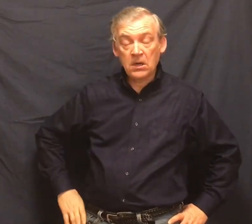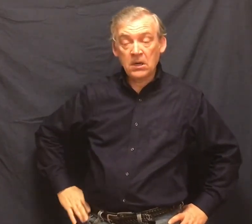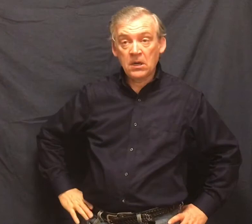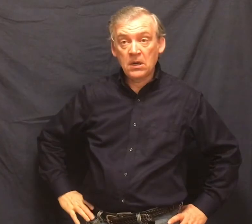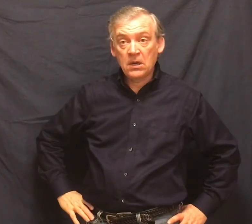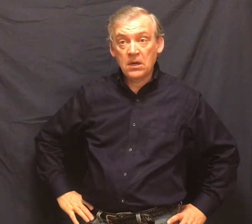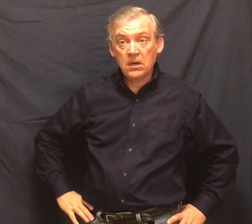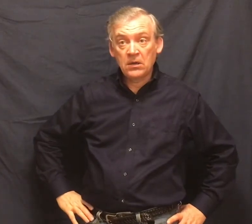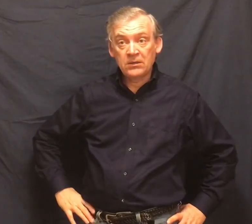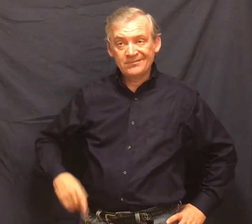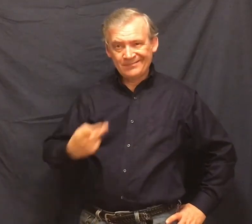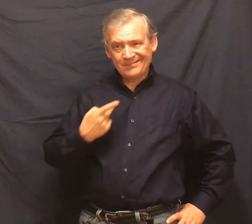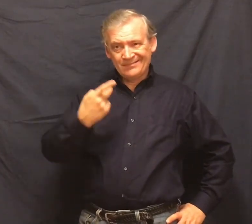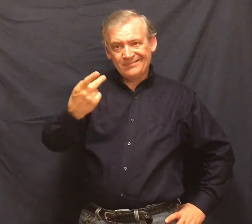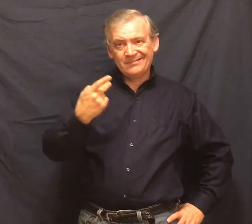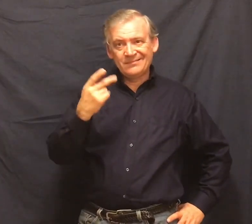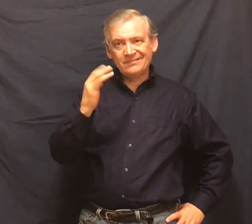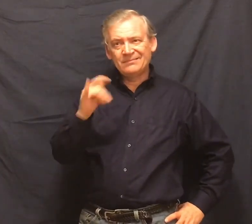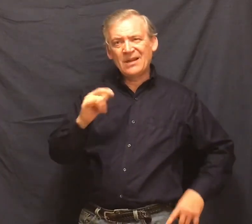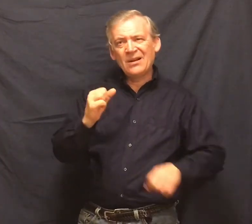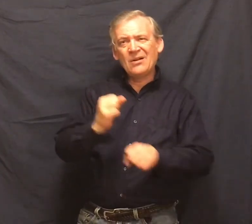Bill and me worked in that patch of field peas.